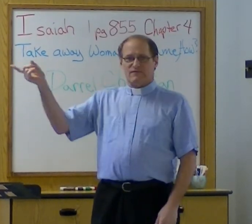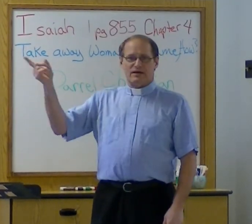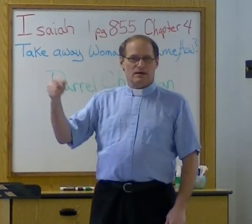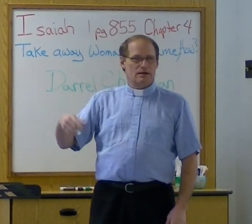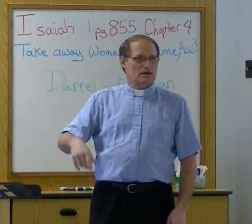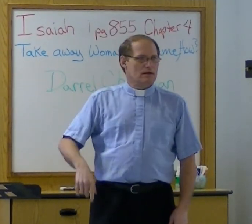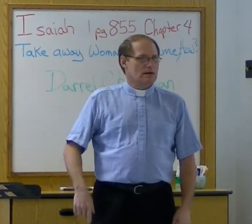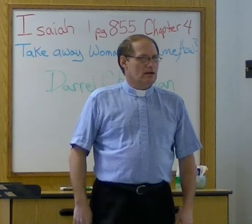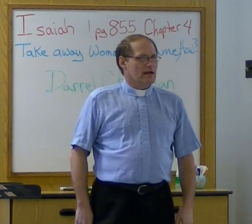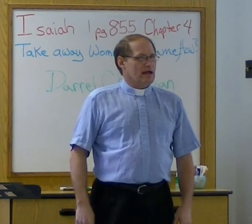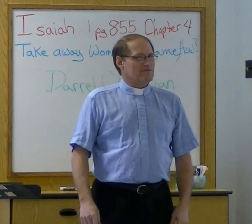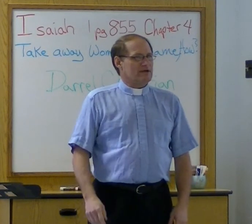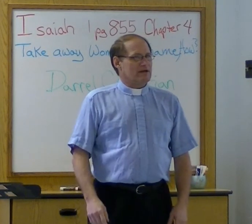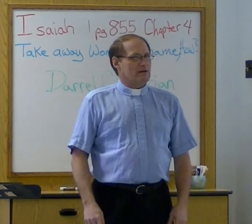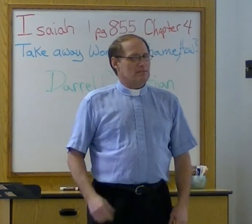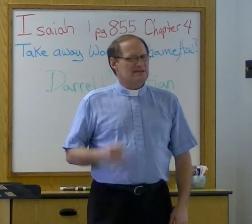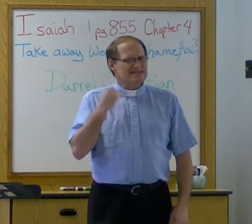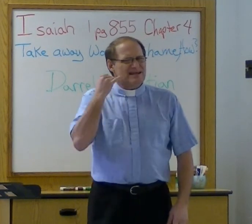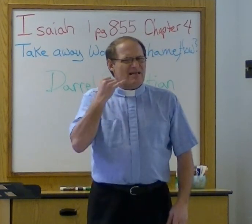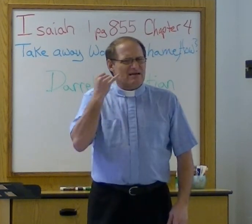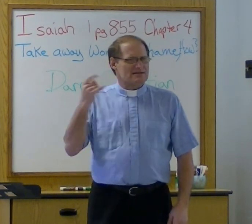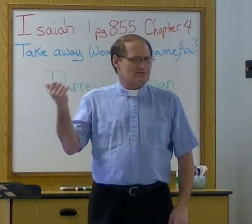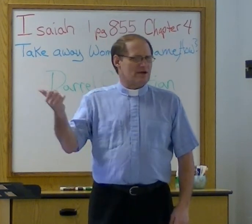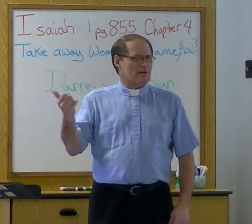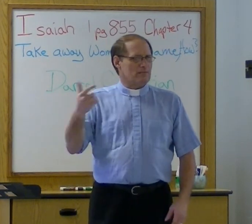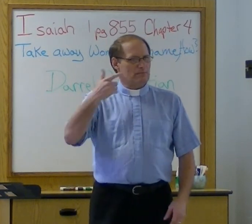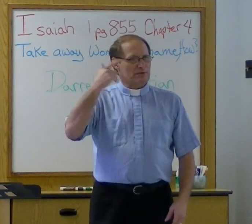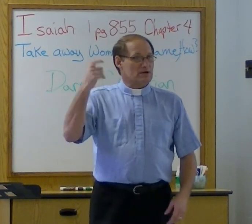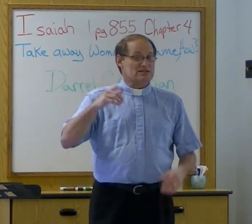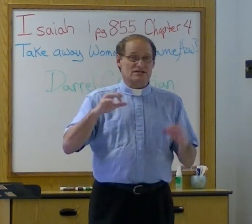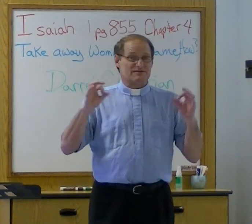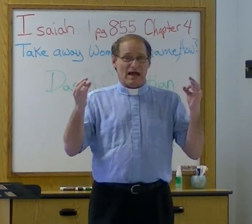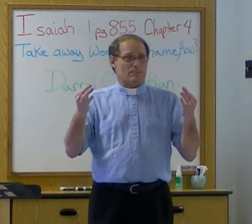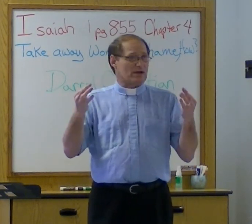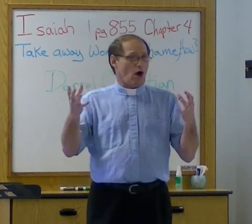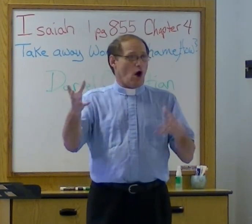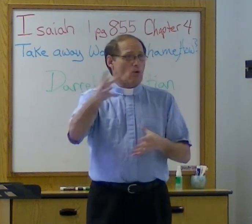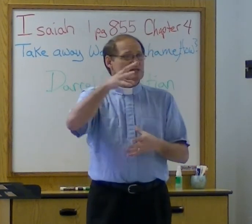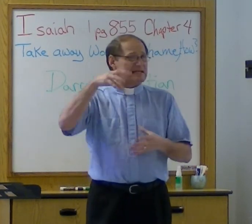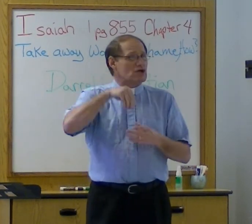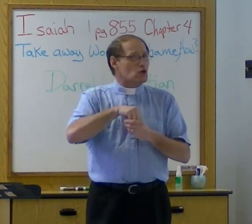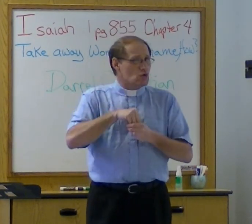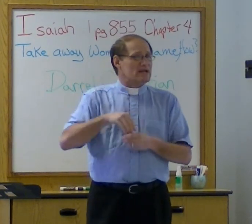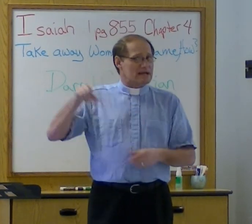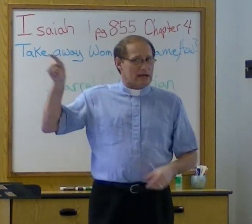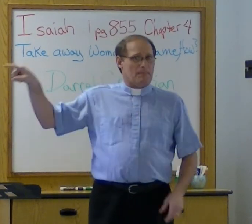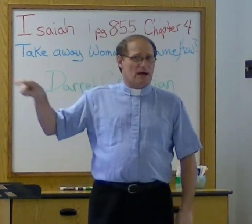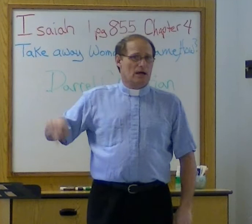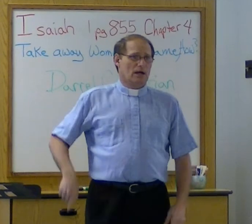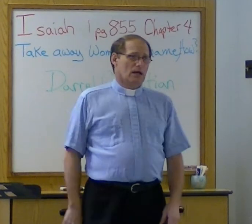envied him, jealous of him, because his family always included him.